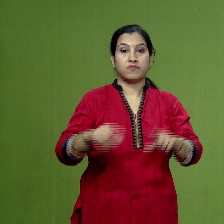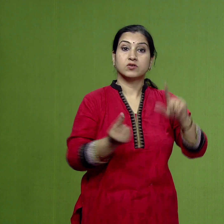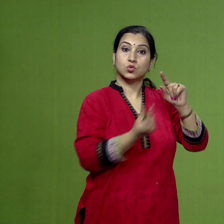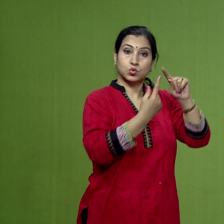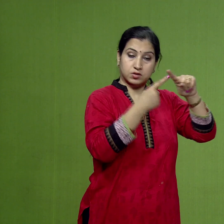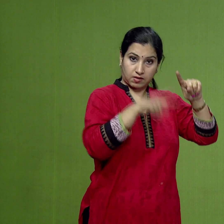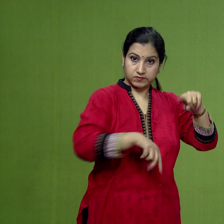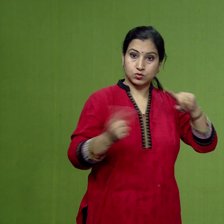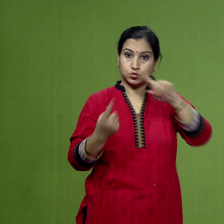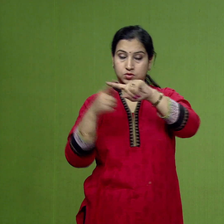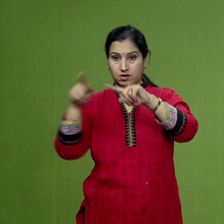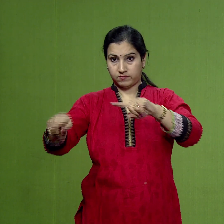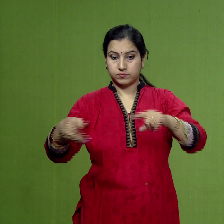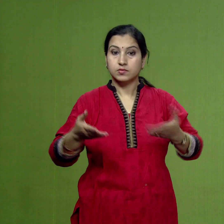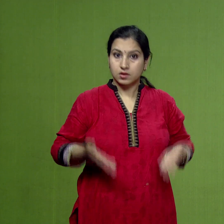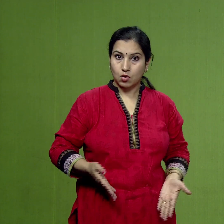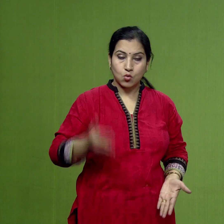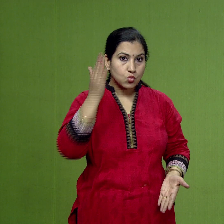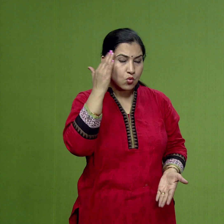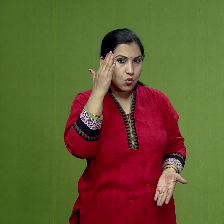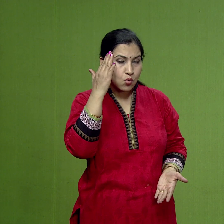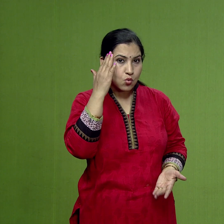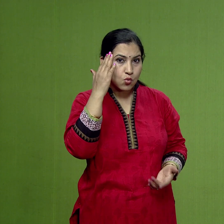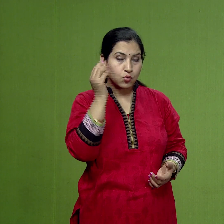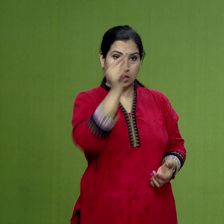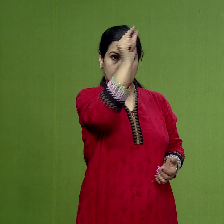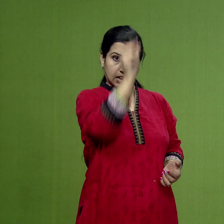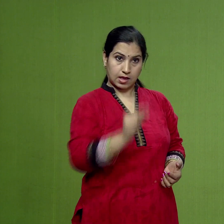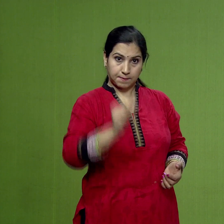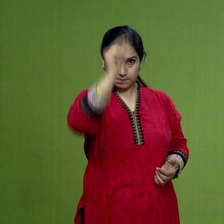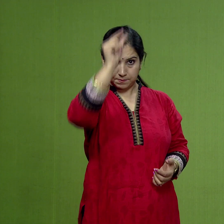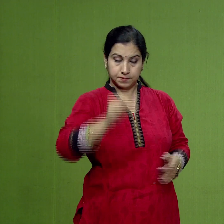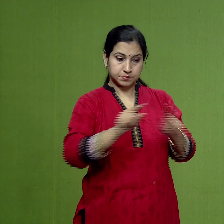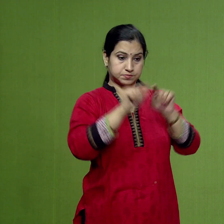So now we know the latitudinal and longitudinal extent of India,